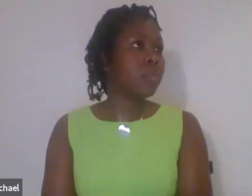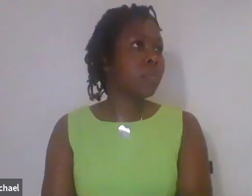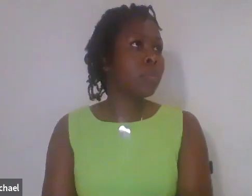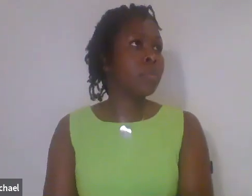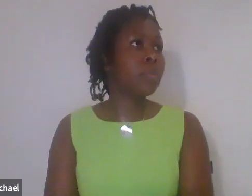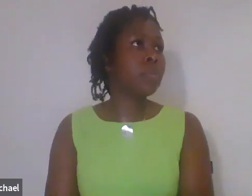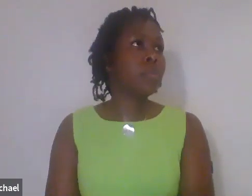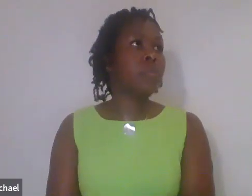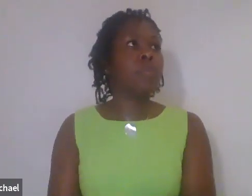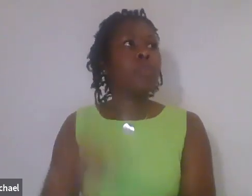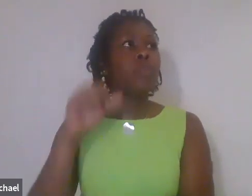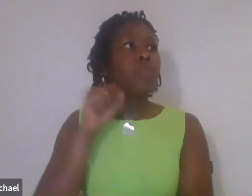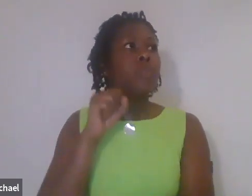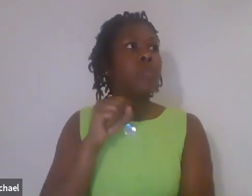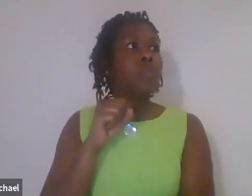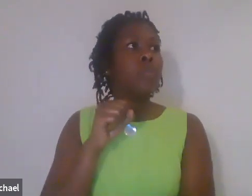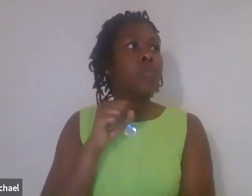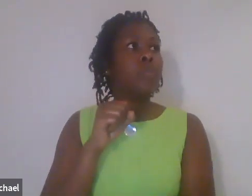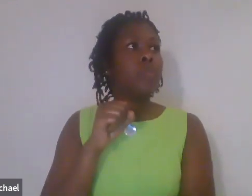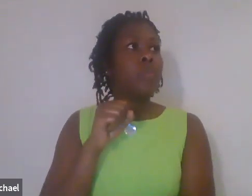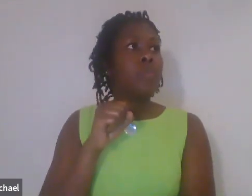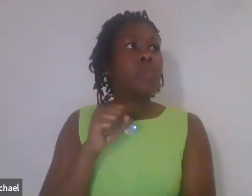of books do you read? And what is your current read?